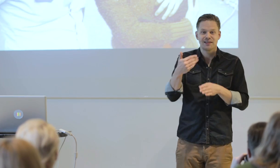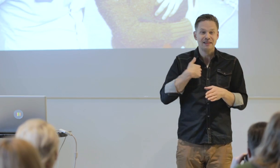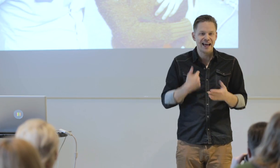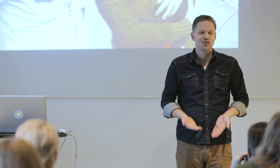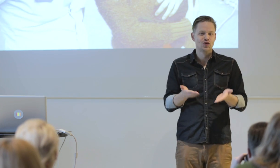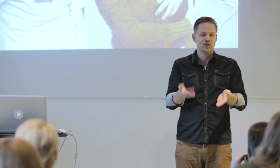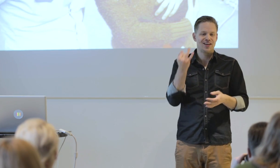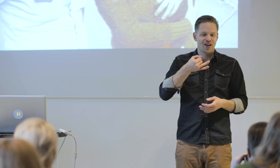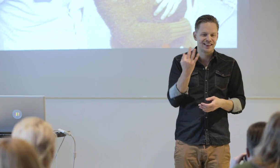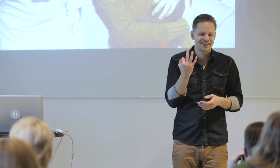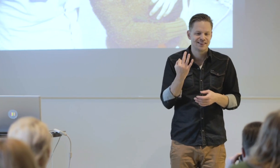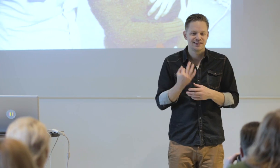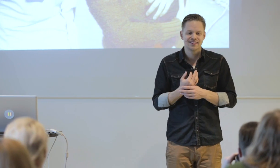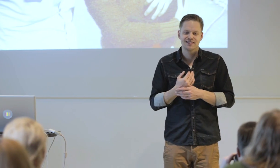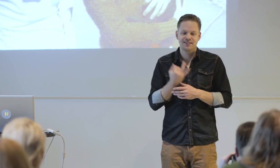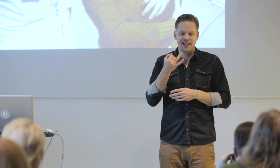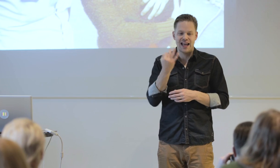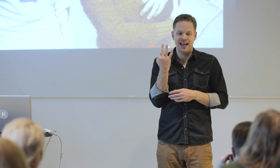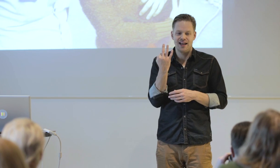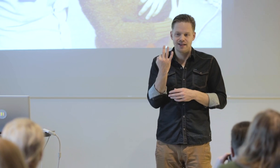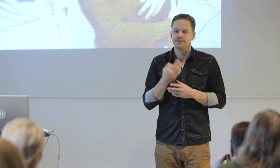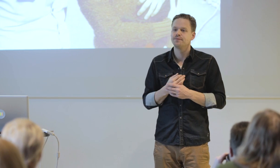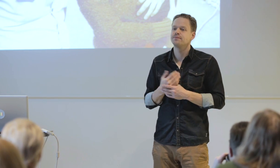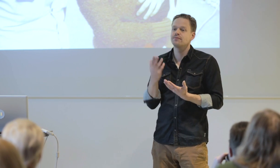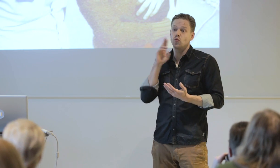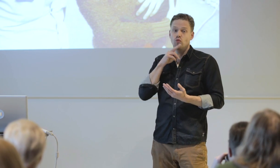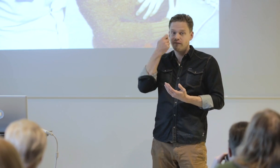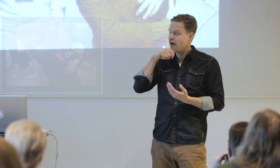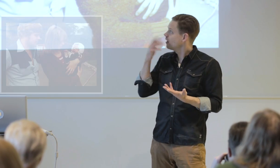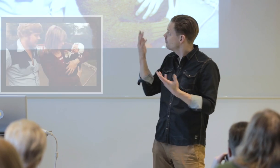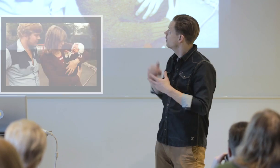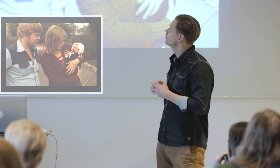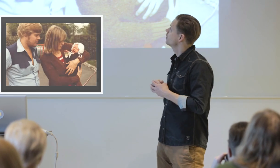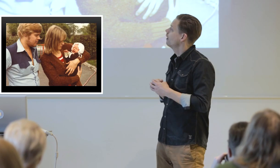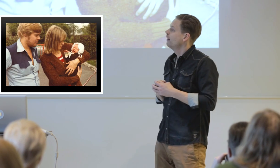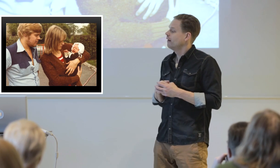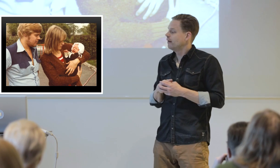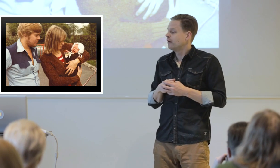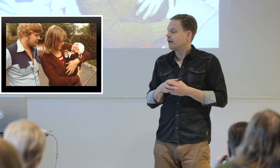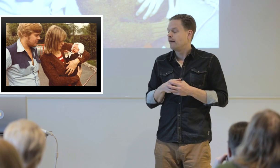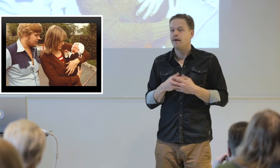So I was born in 1978, and these are my deaf parents.